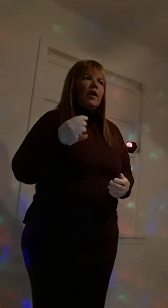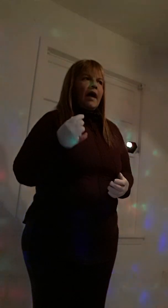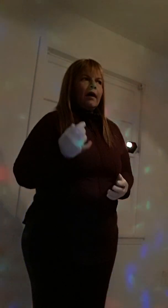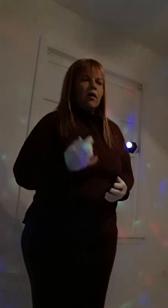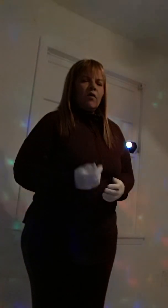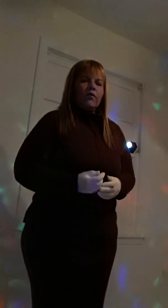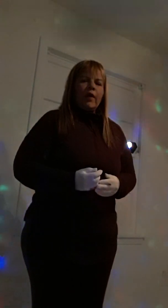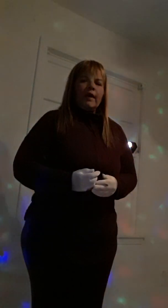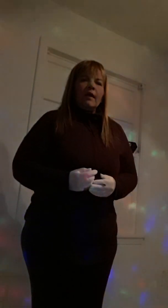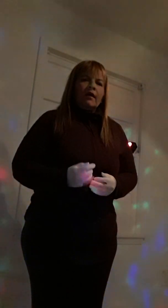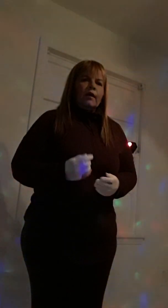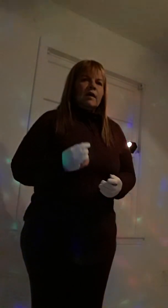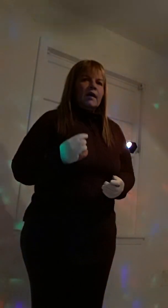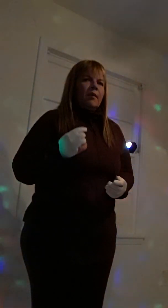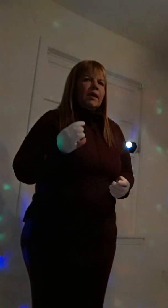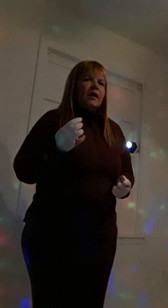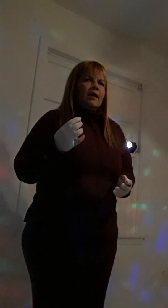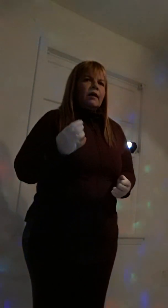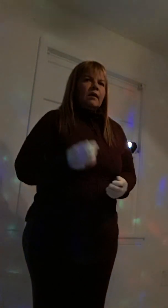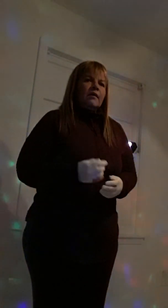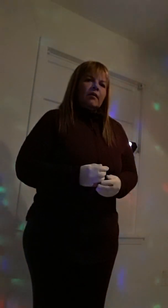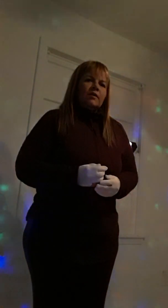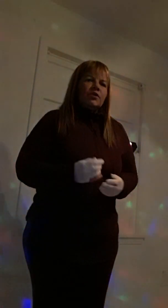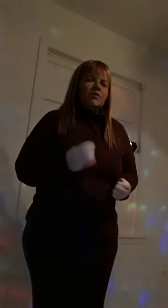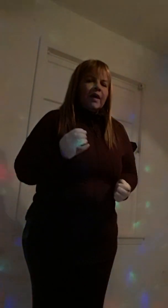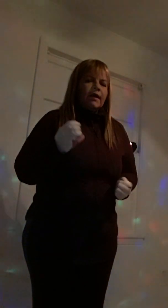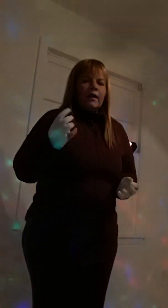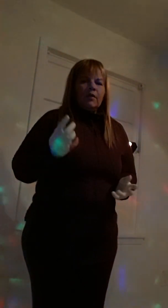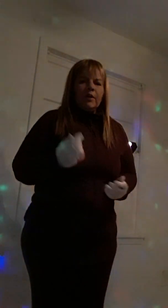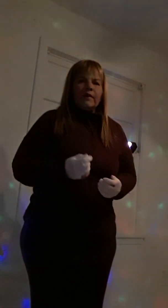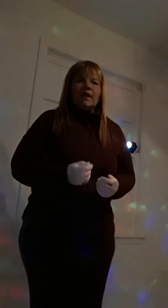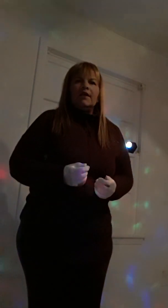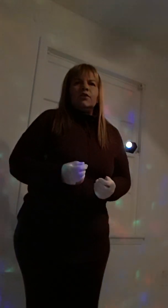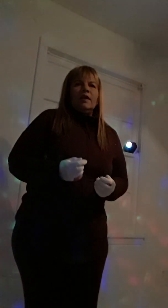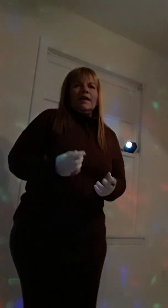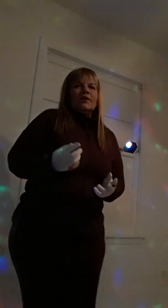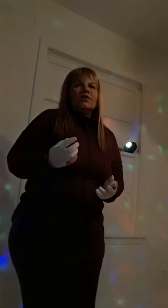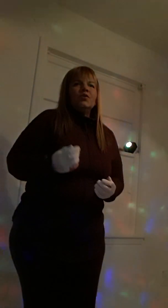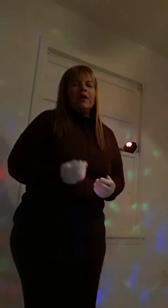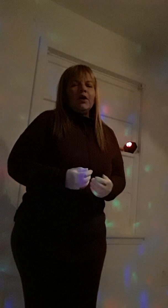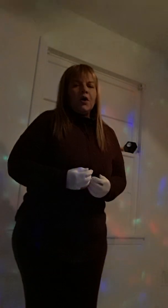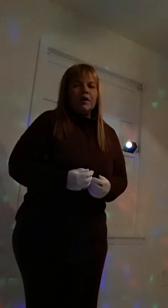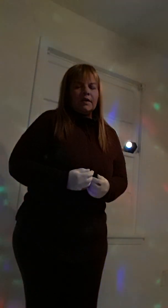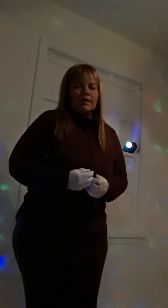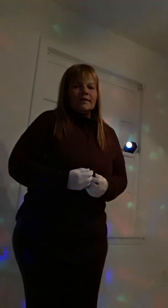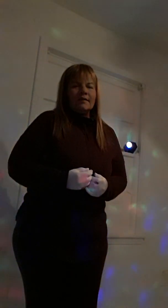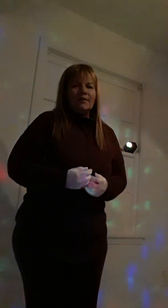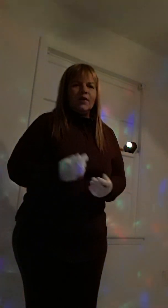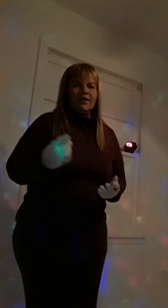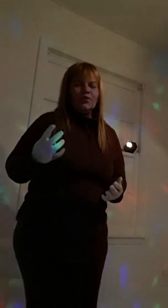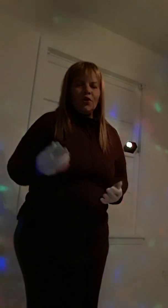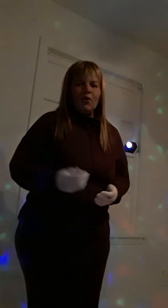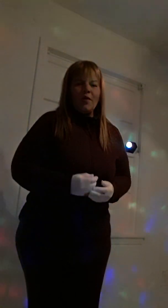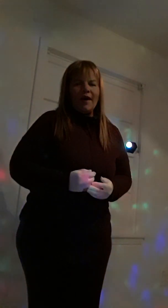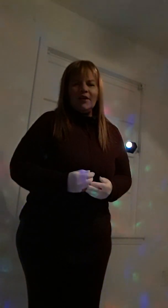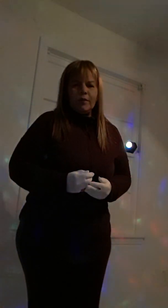lack of, right? Just pay a little bit of attention. It doesn't really hurt to get to know a little bit